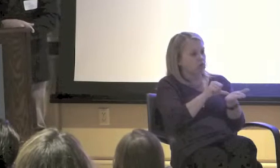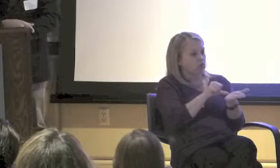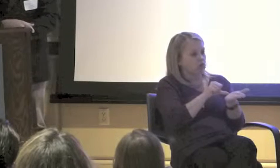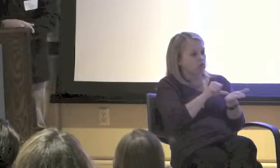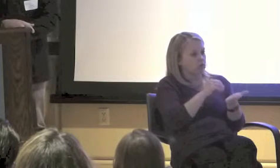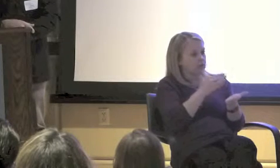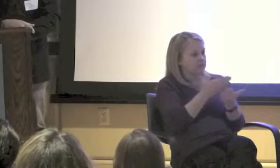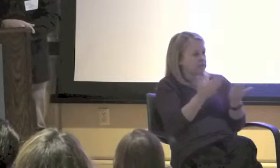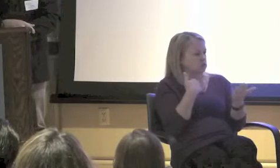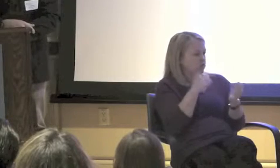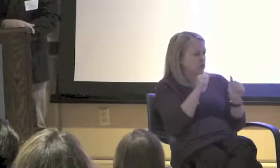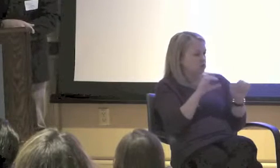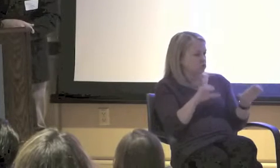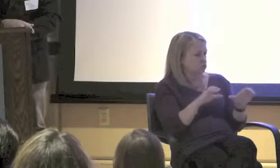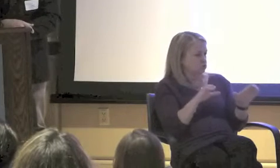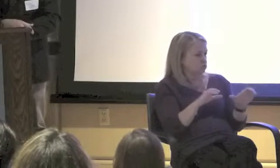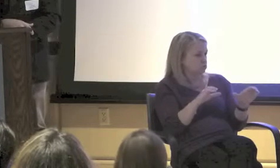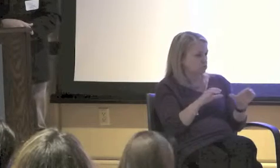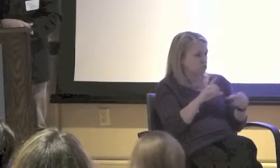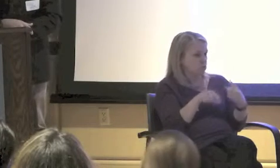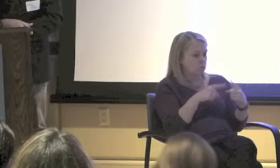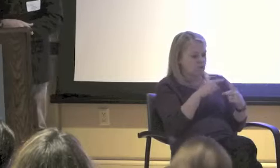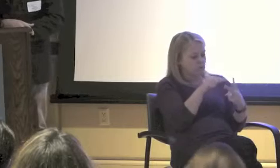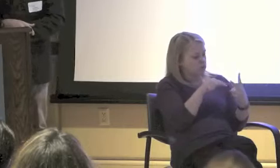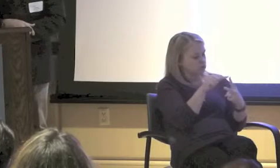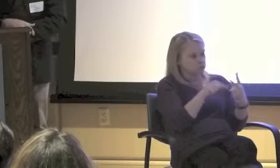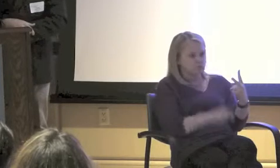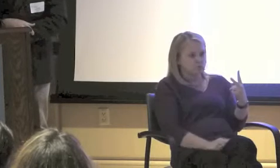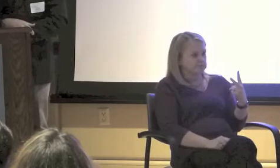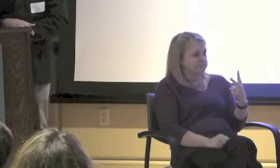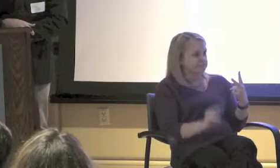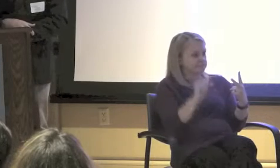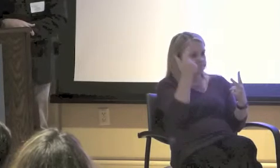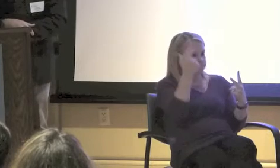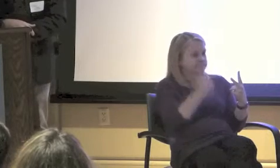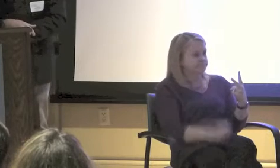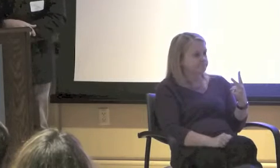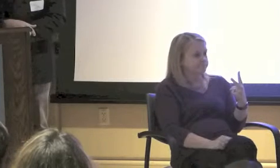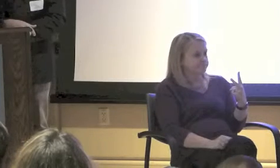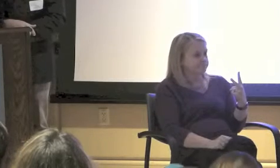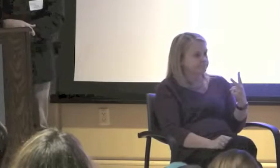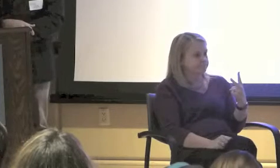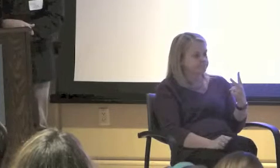we can perform when those two things are just not working.